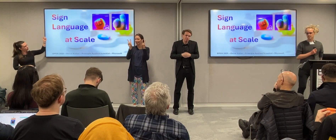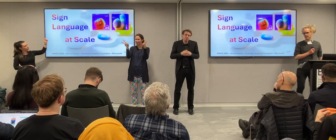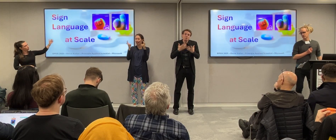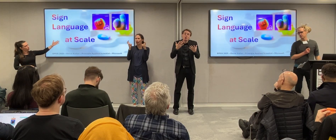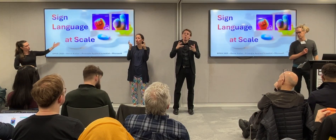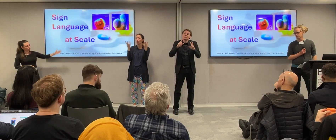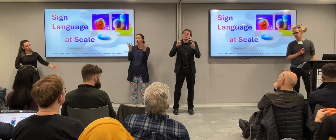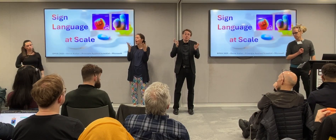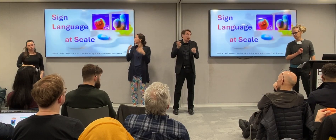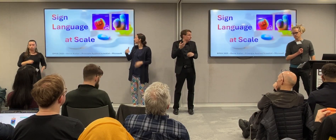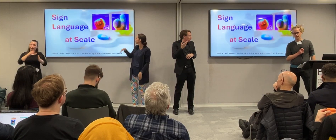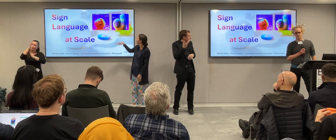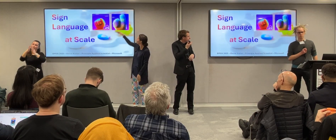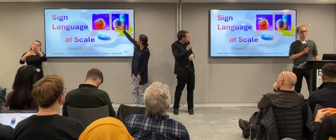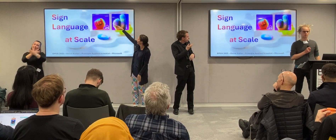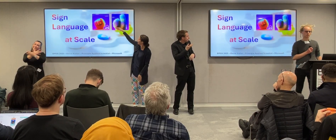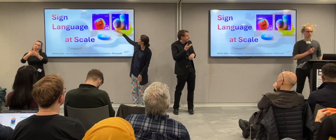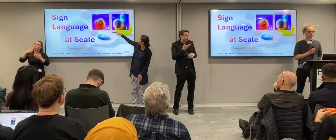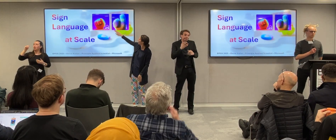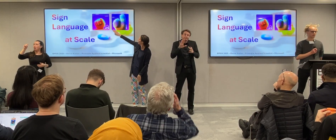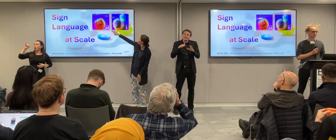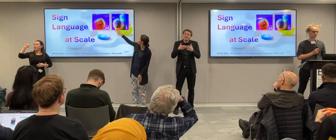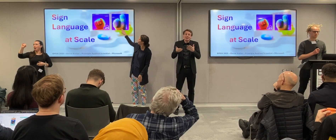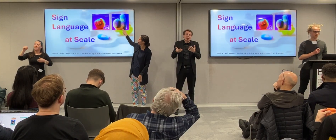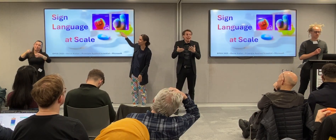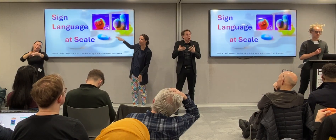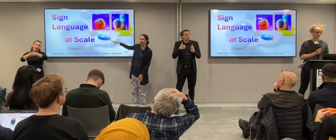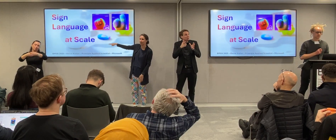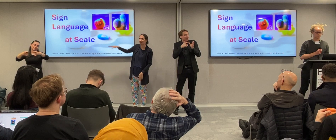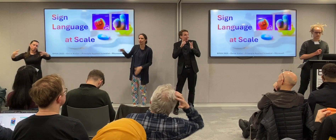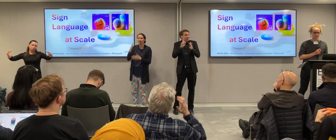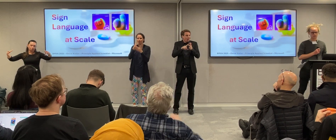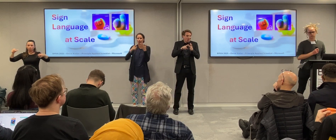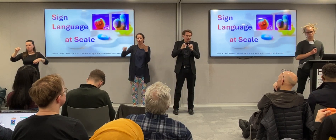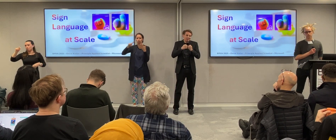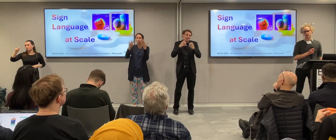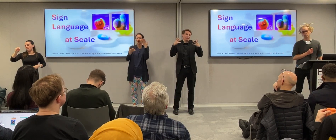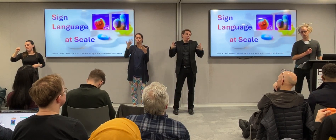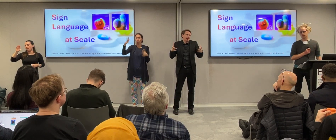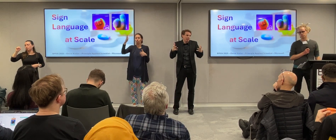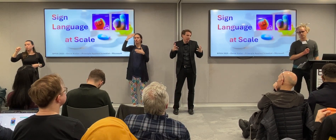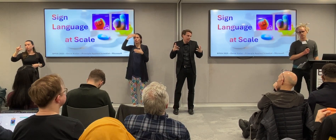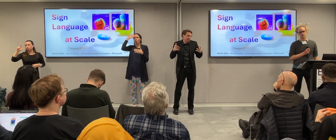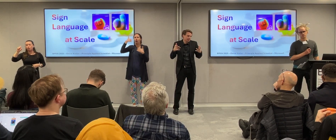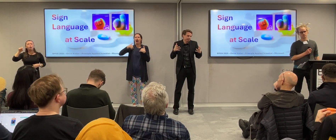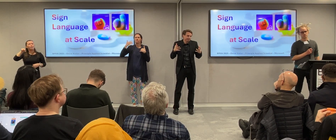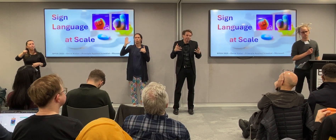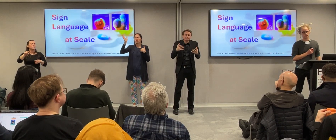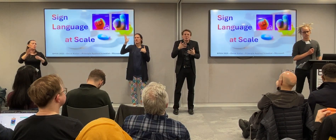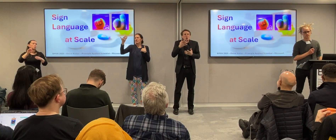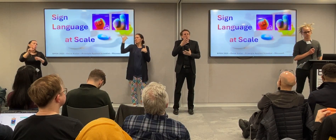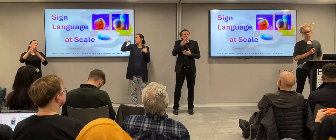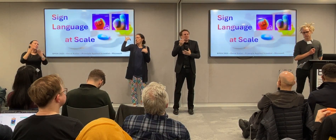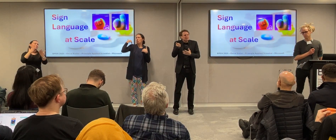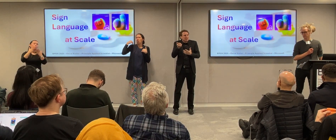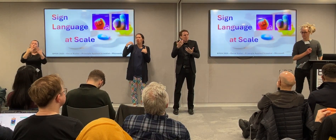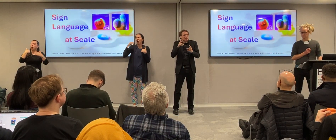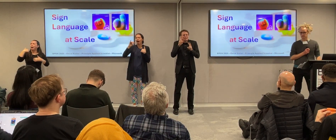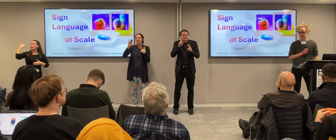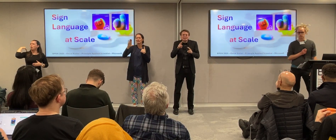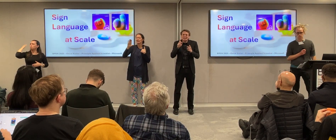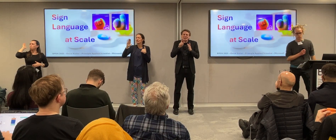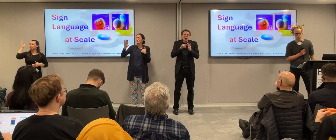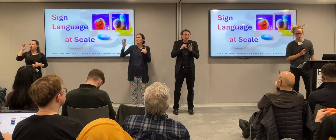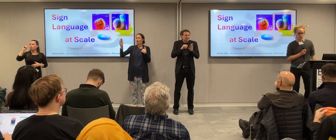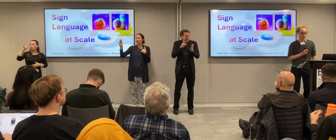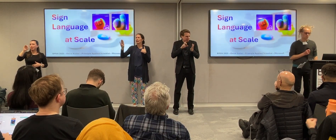at Scale, and yeah, some of you may know parts of it. There's some overlap with what I've presented at ICCV, but